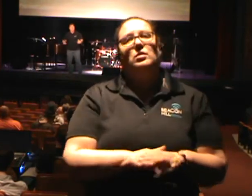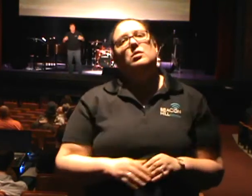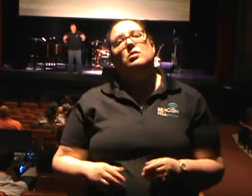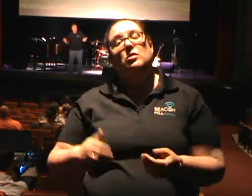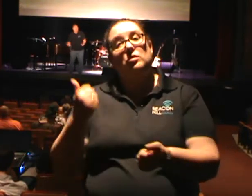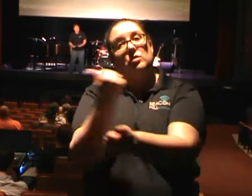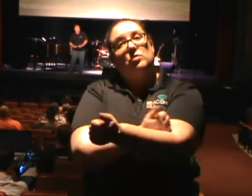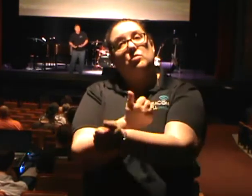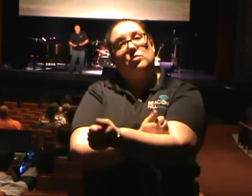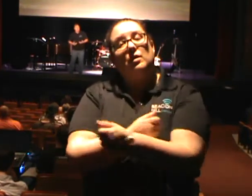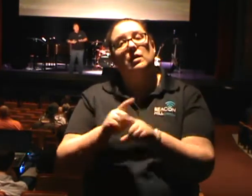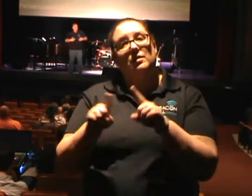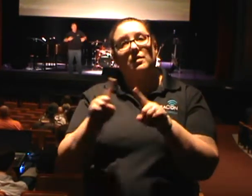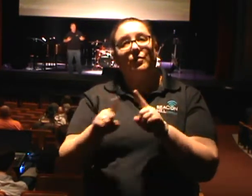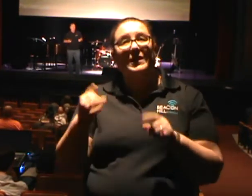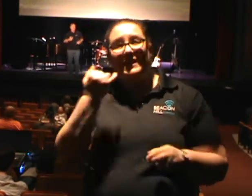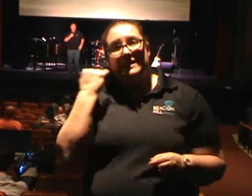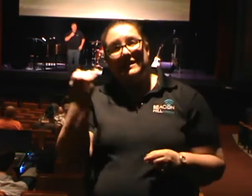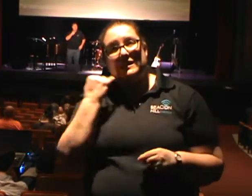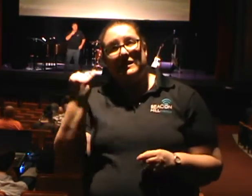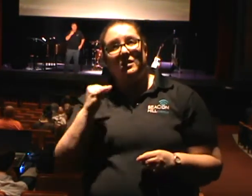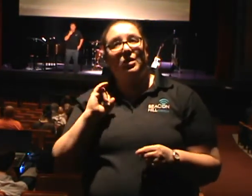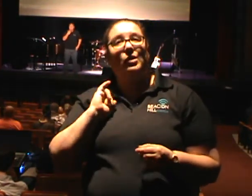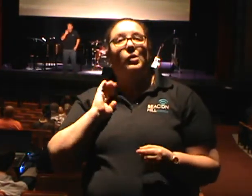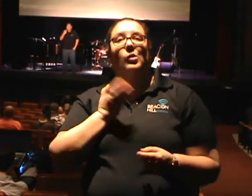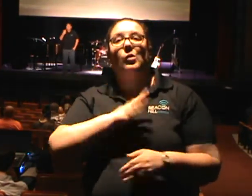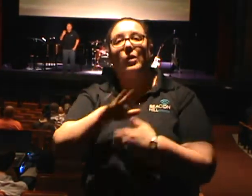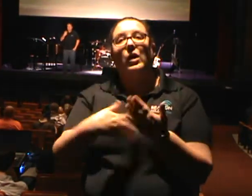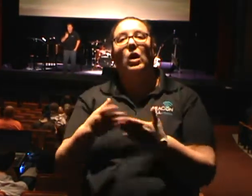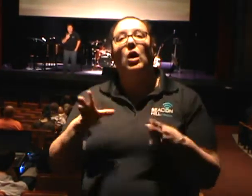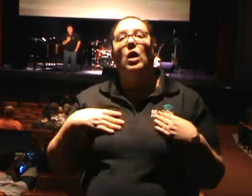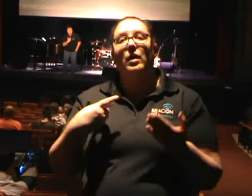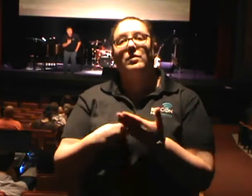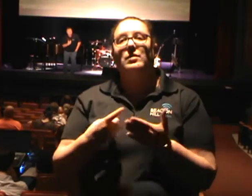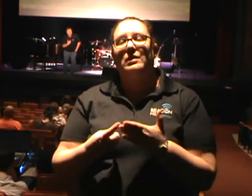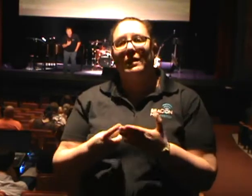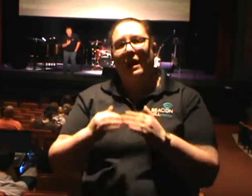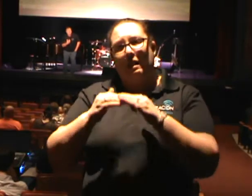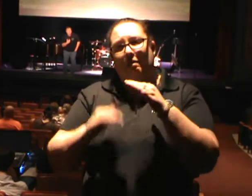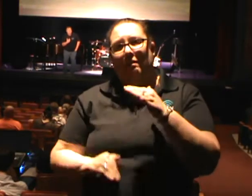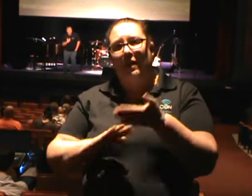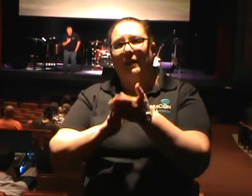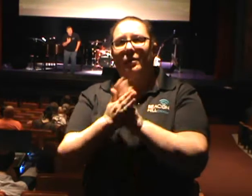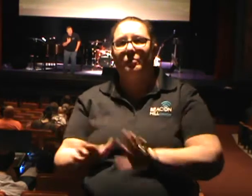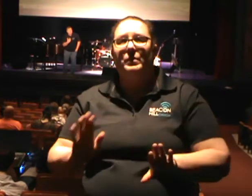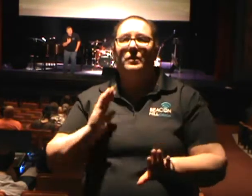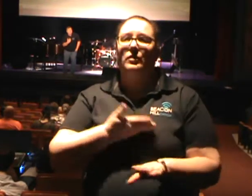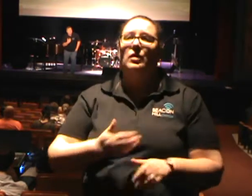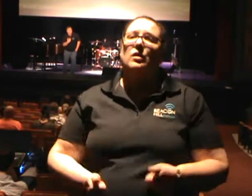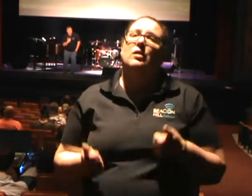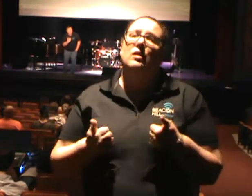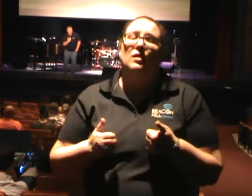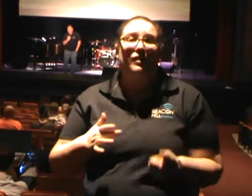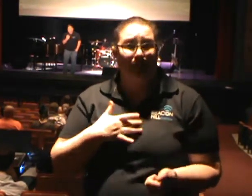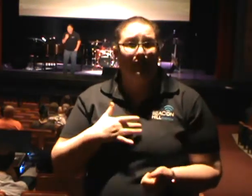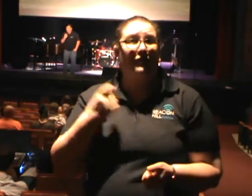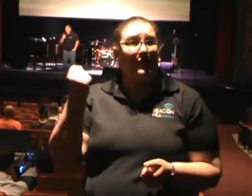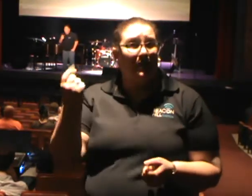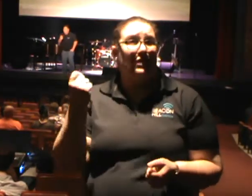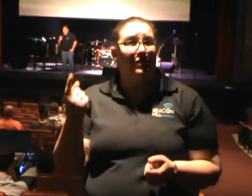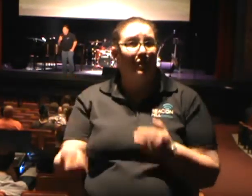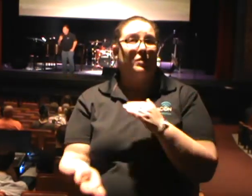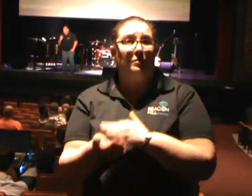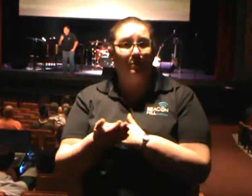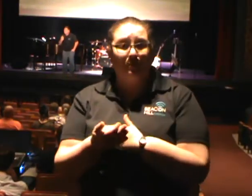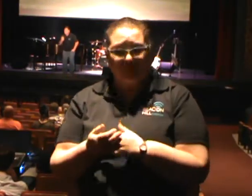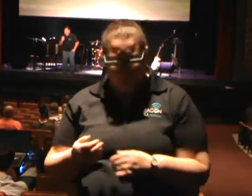You know what? We all have something, and we all have this lack of peace in our lives. Are you feeling me this morning? Do some of you this